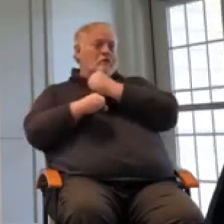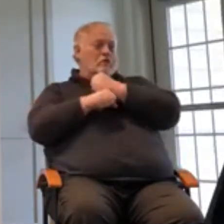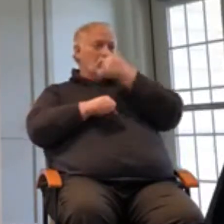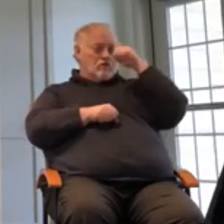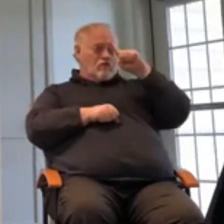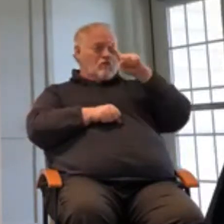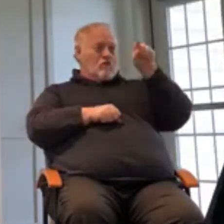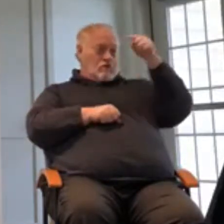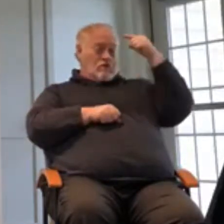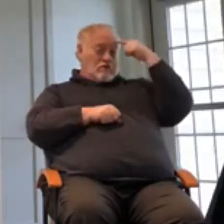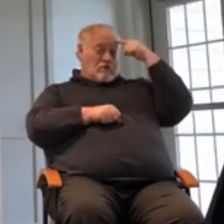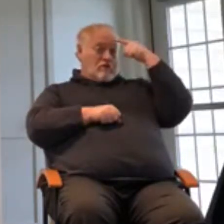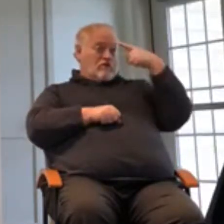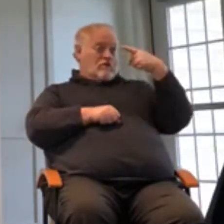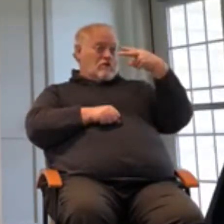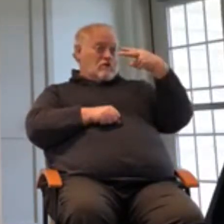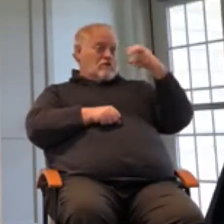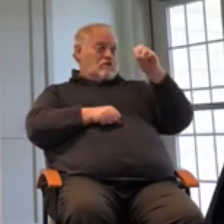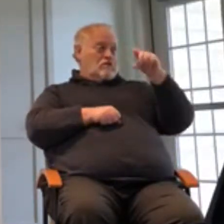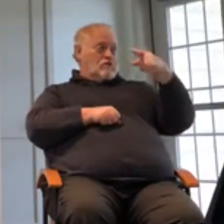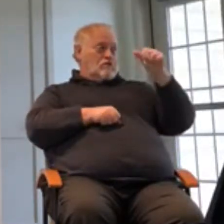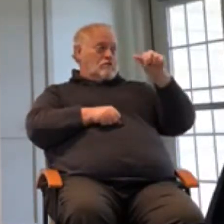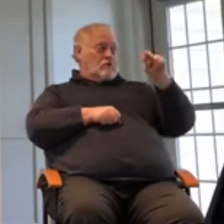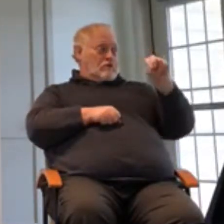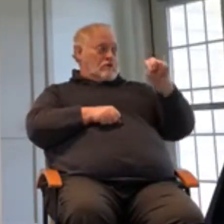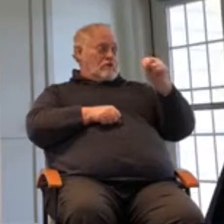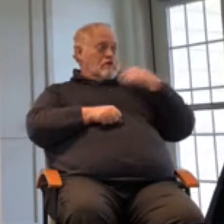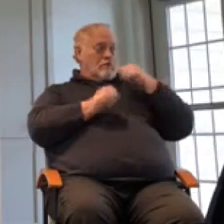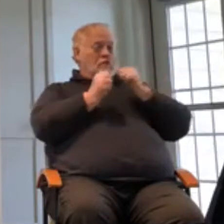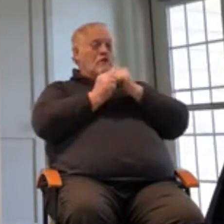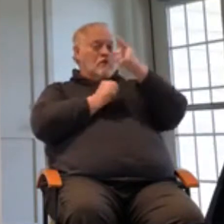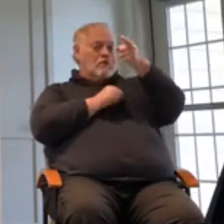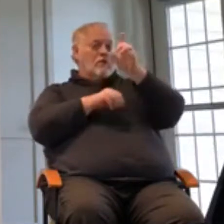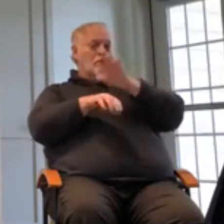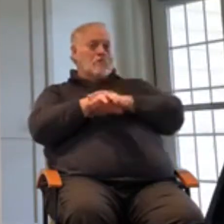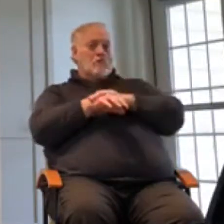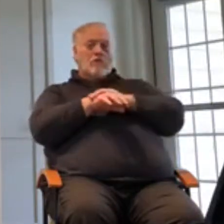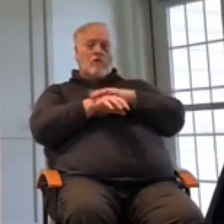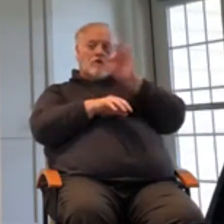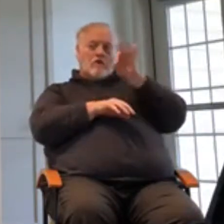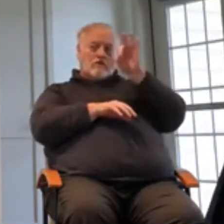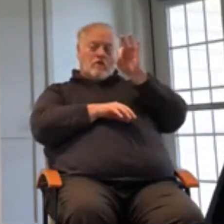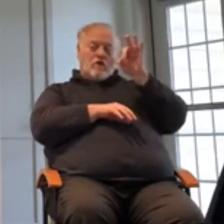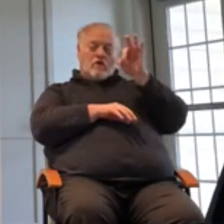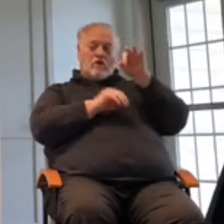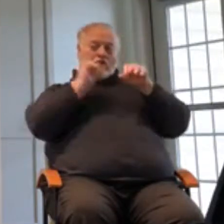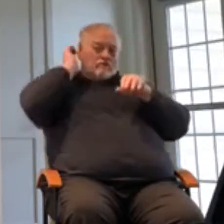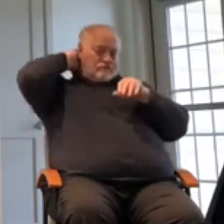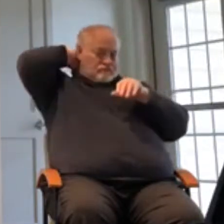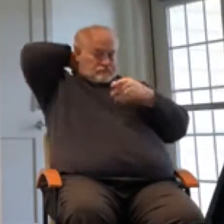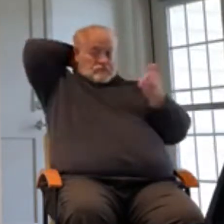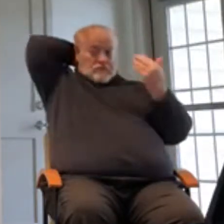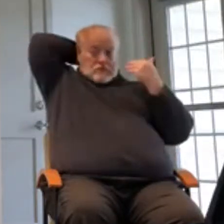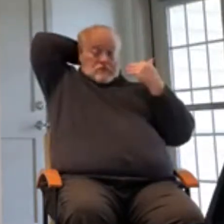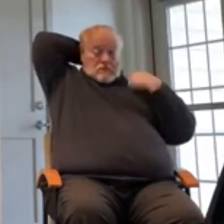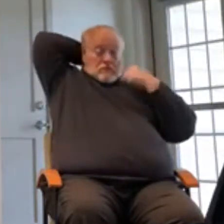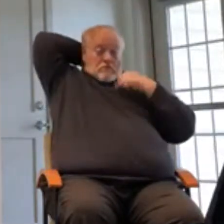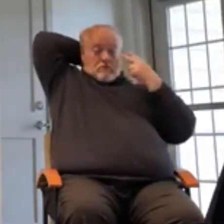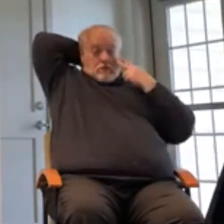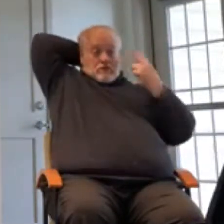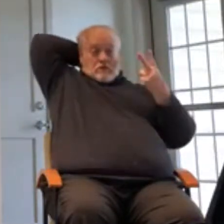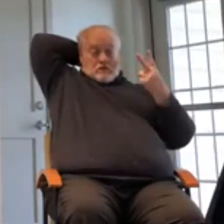So pray for him. And so we'll be with him on Friday. This morning, we're going to be looking at